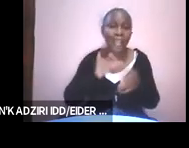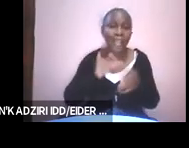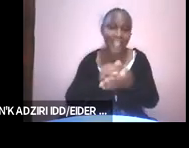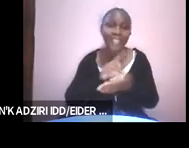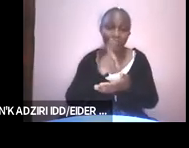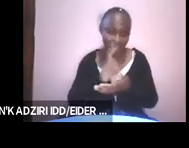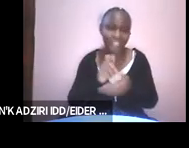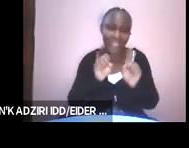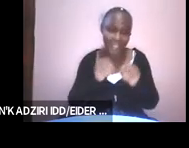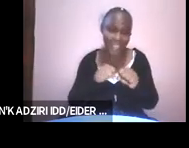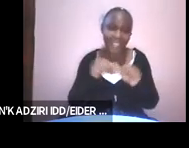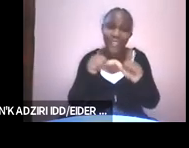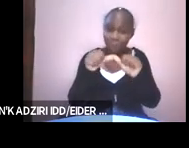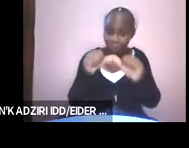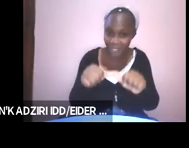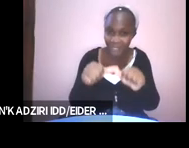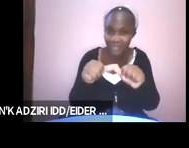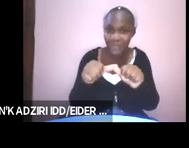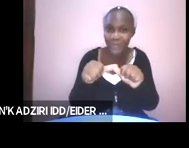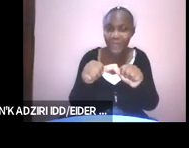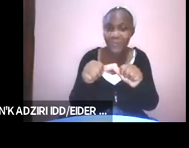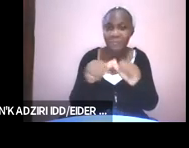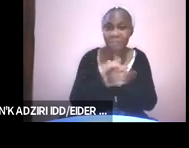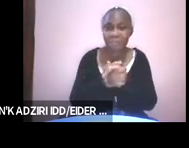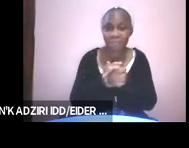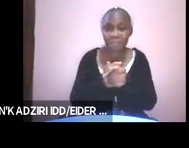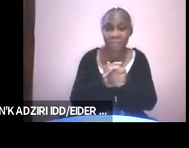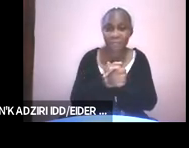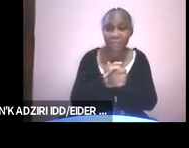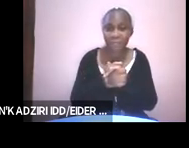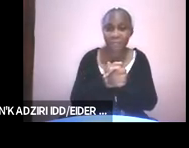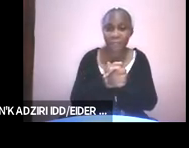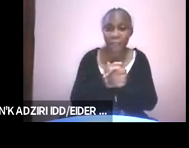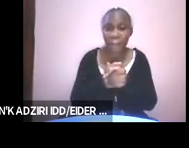you go ahead and please comment on this 8 question.